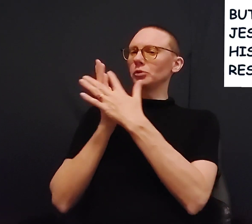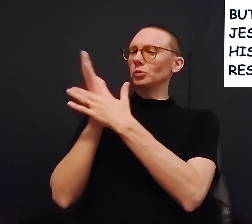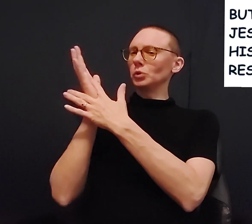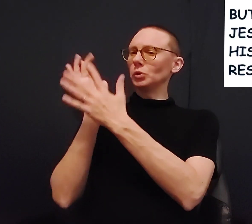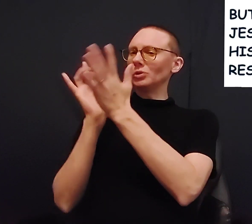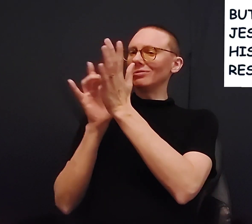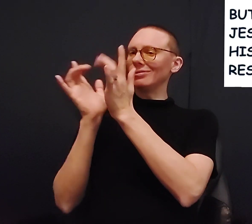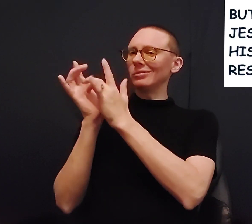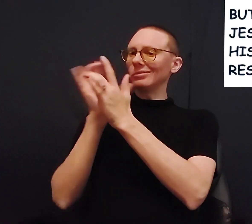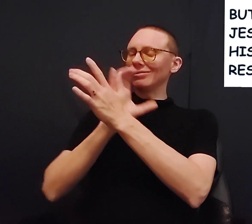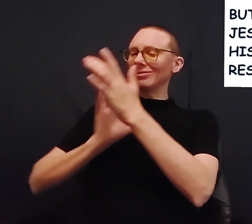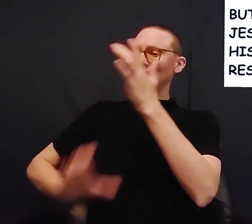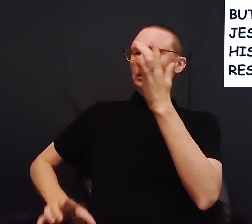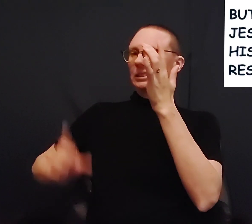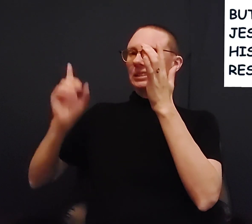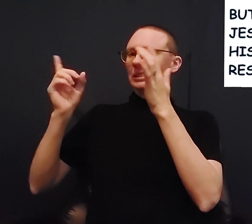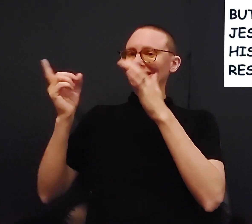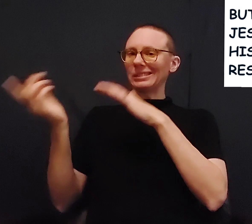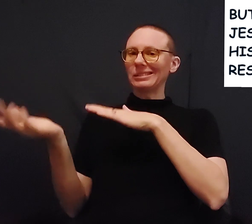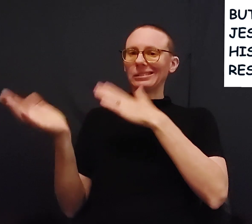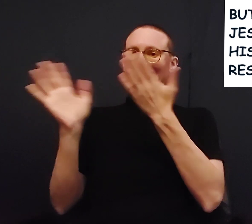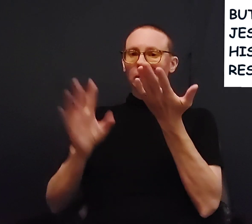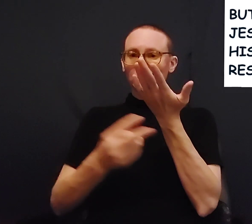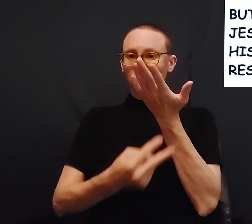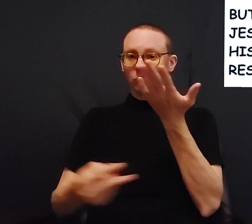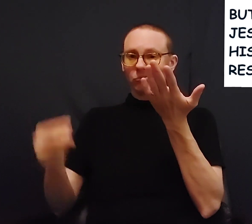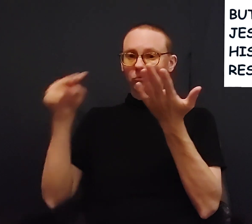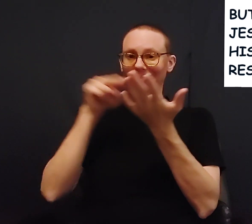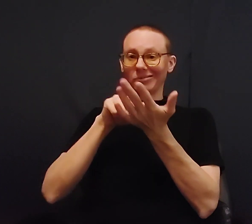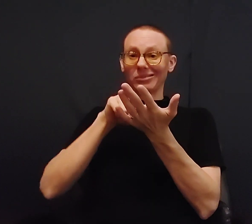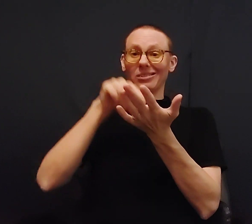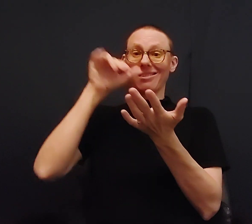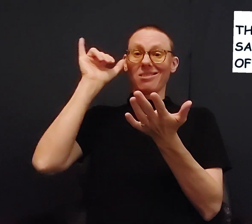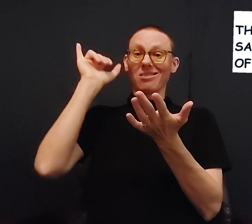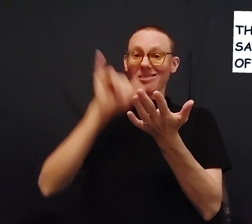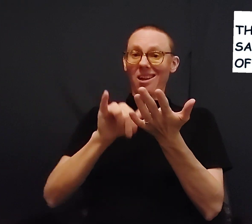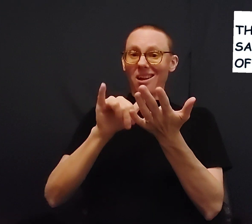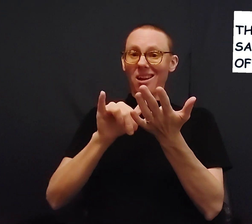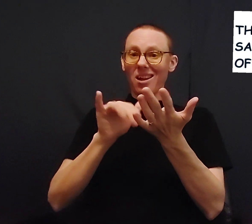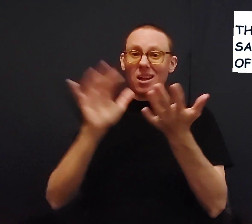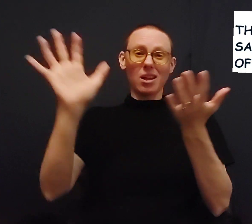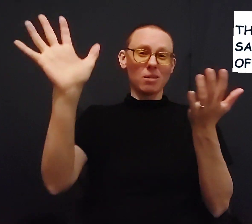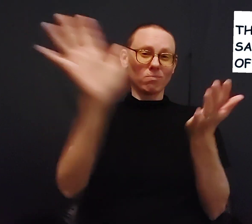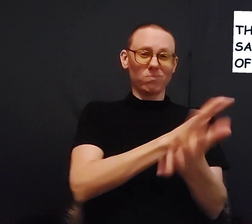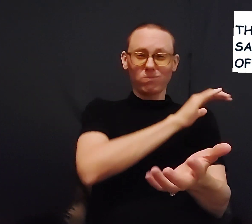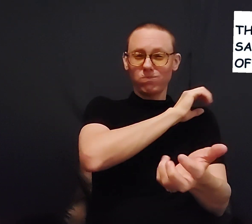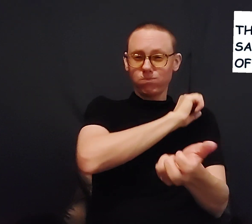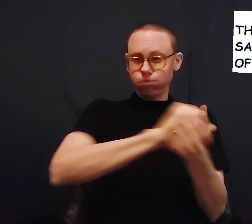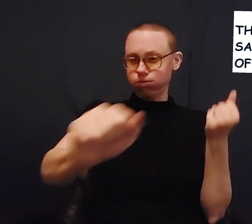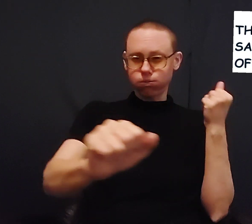But through Jesus Christ, his death and resurrection, that